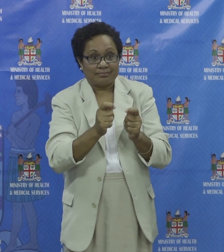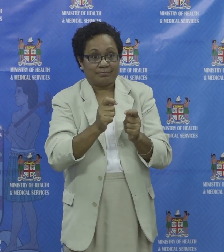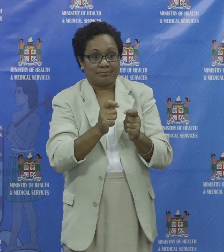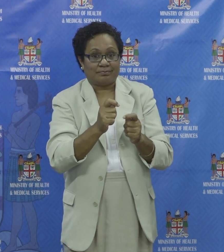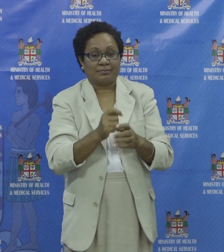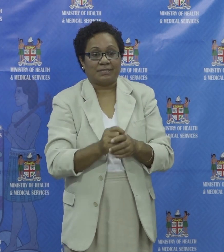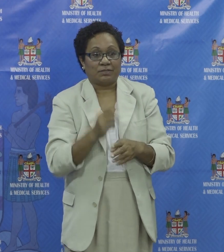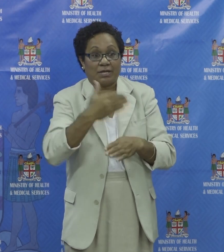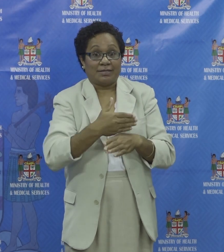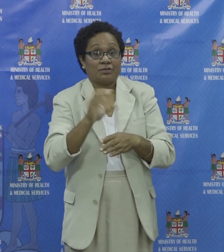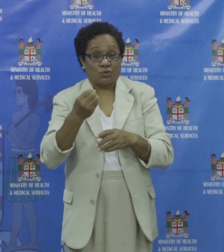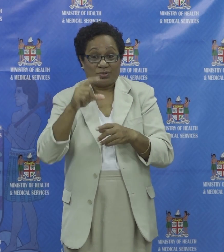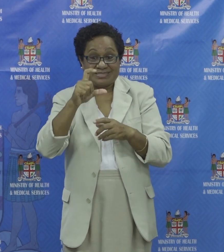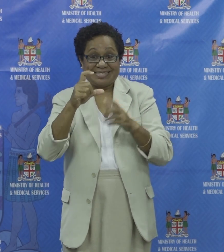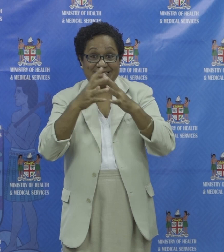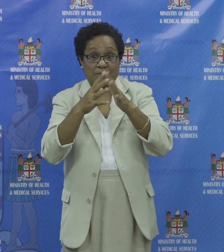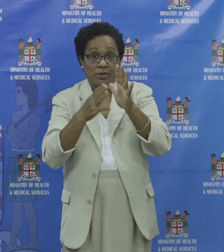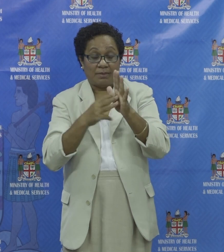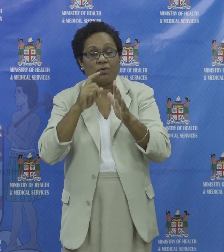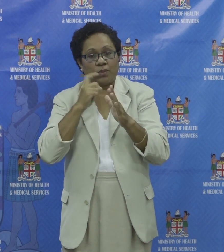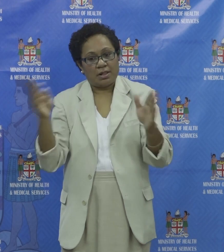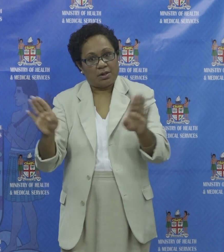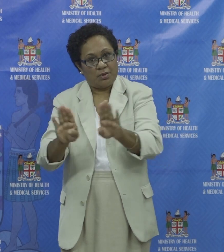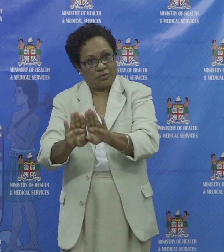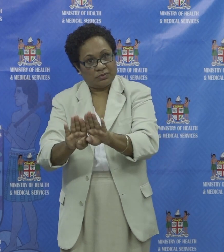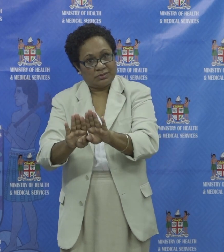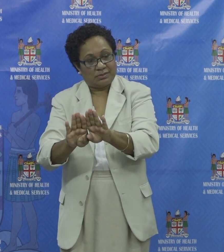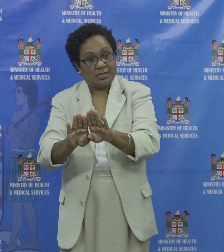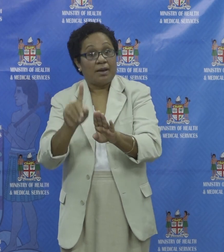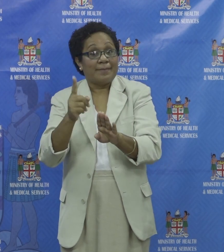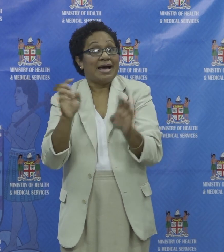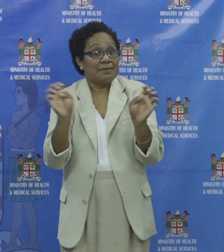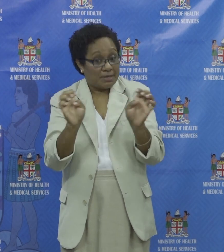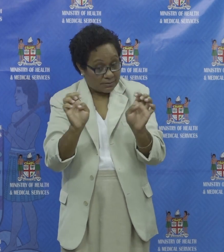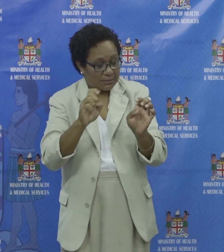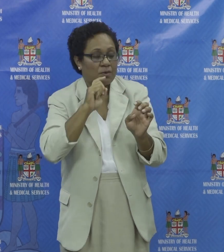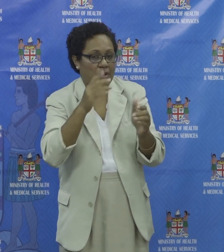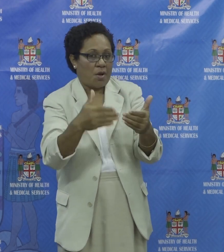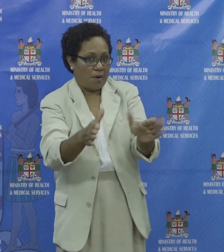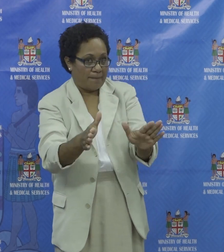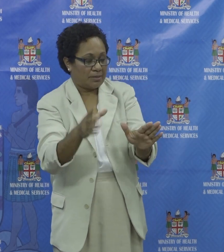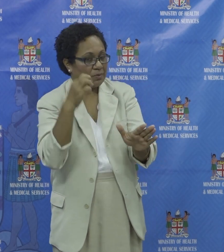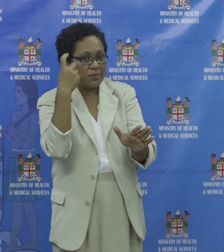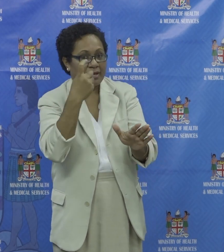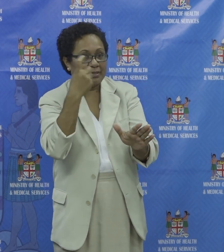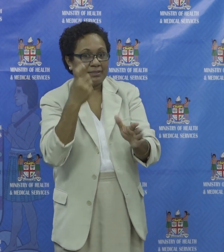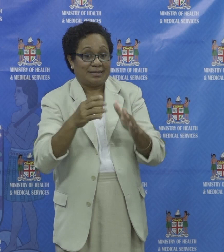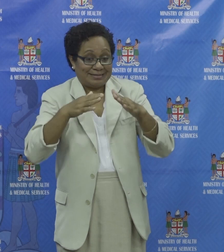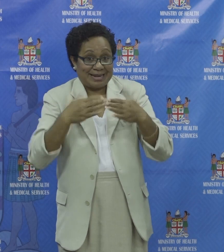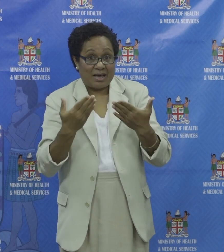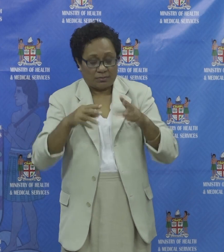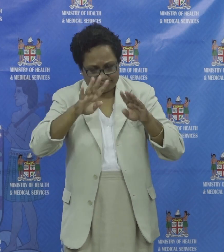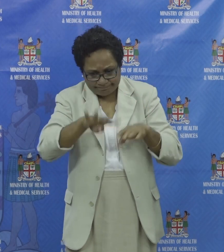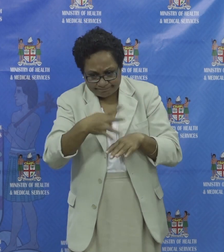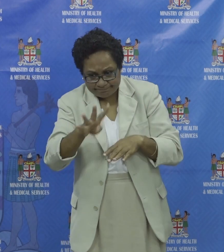CWM hospital will be closed, but we will have emergency services available. We are currently conducting evaluations